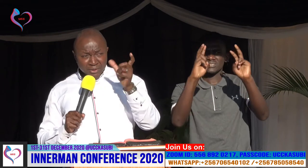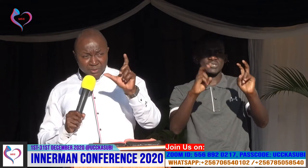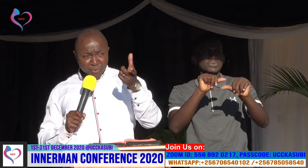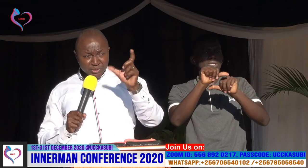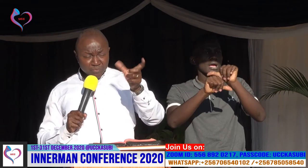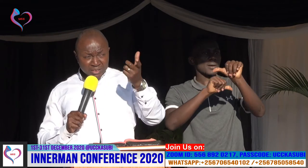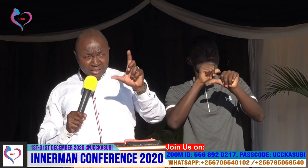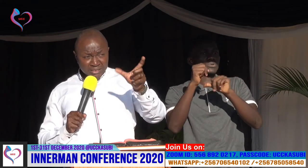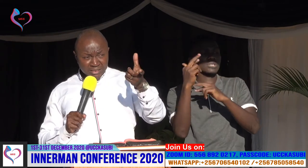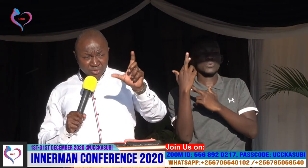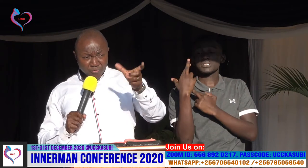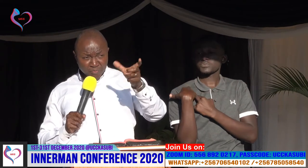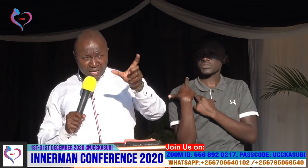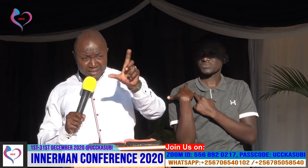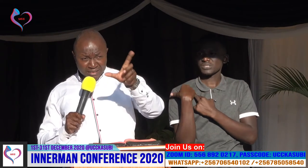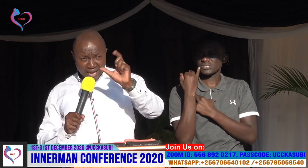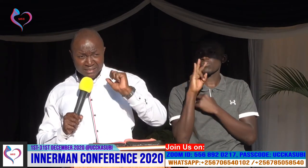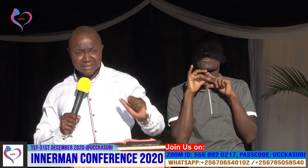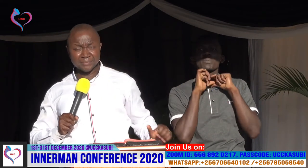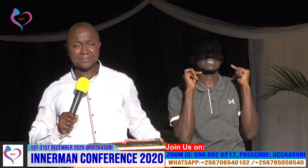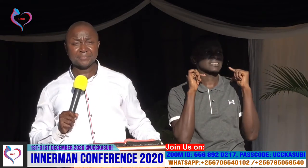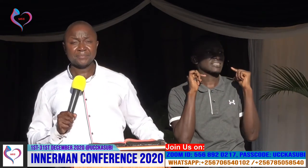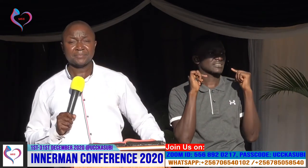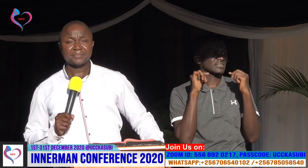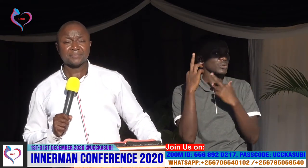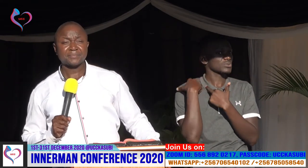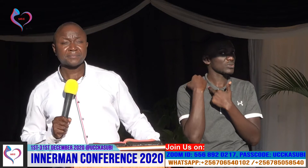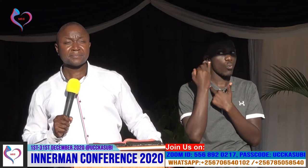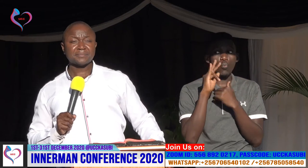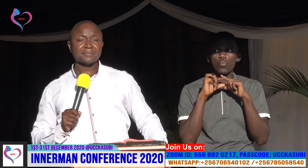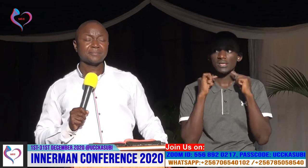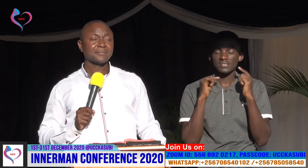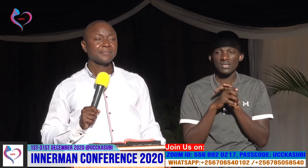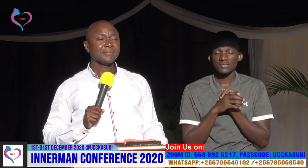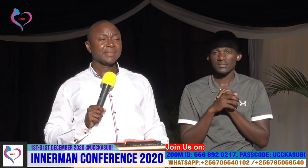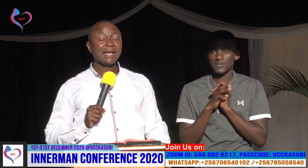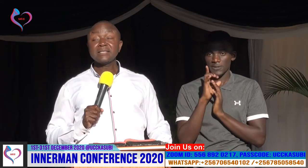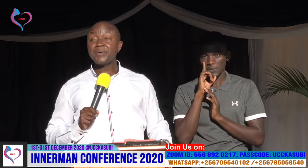about the responsibilities of pastors. And as they were